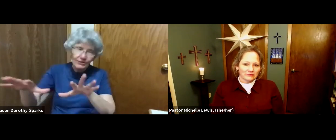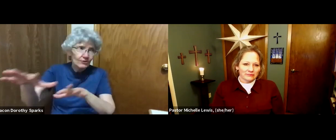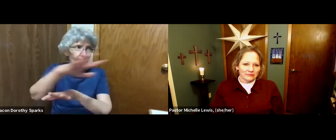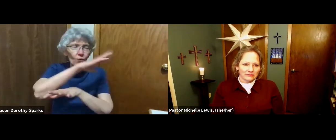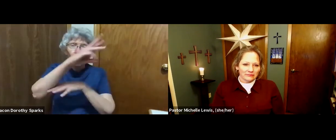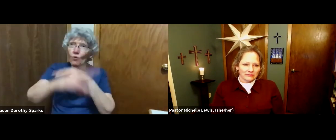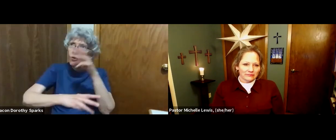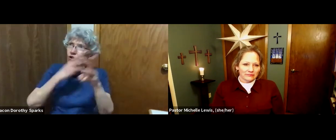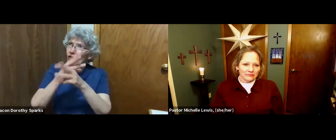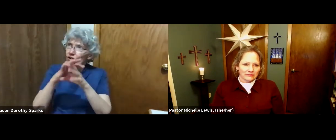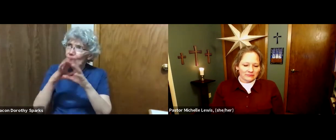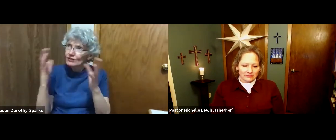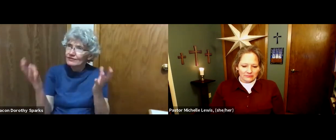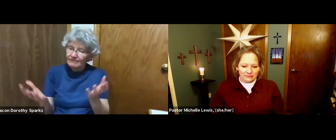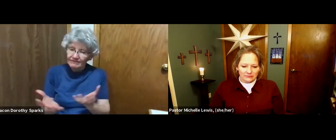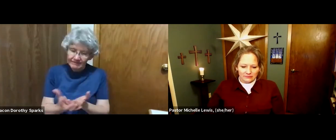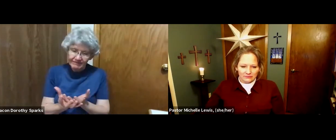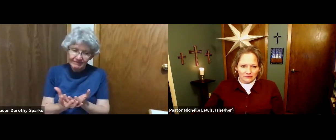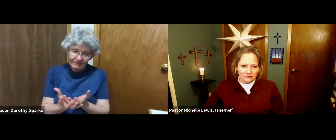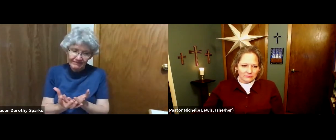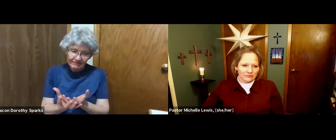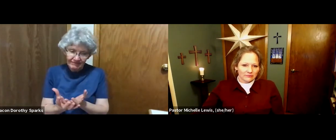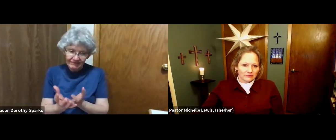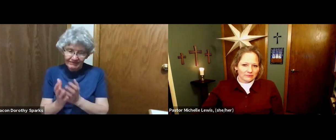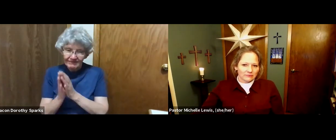your purpose in our world.